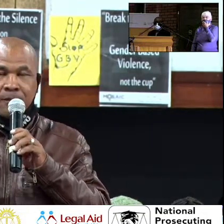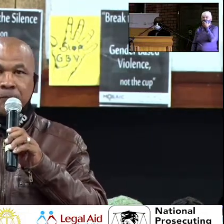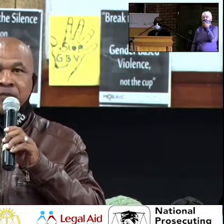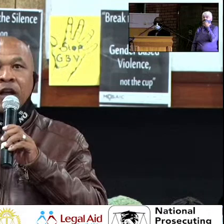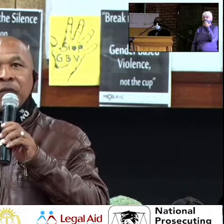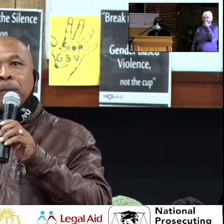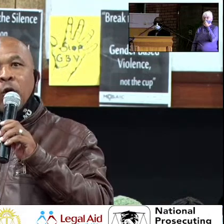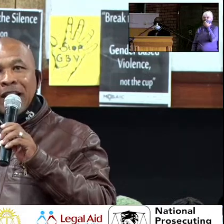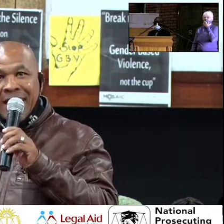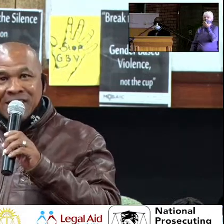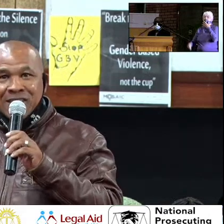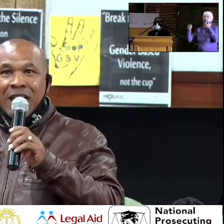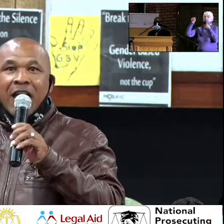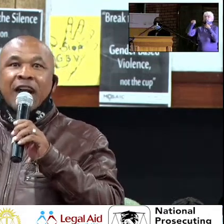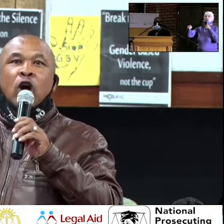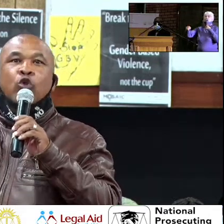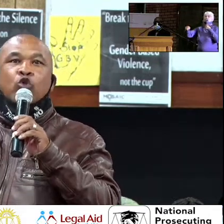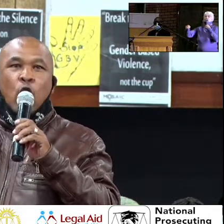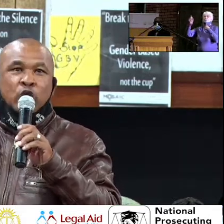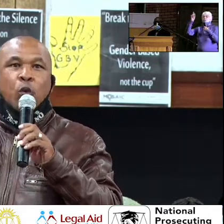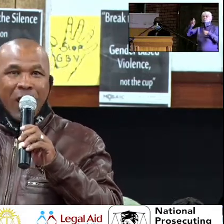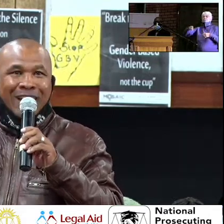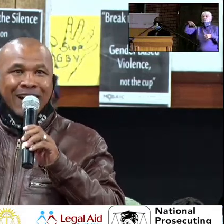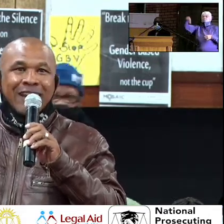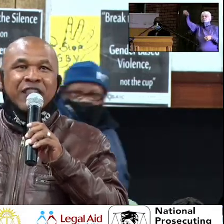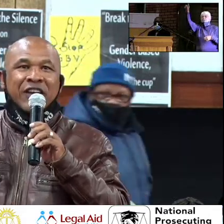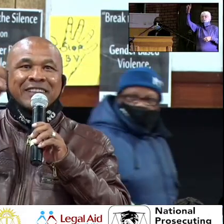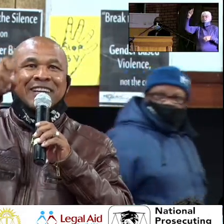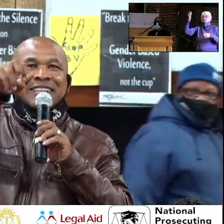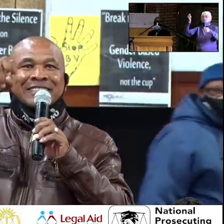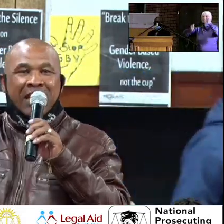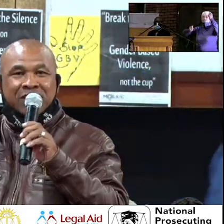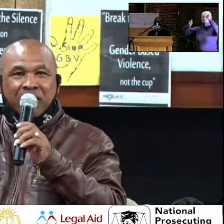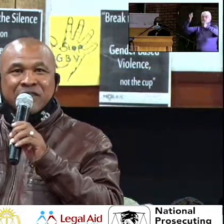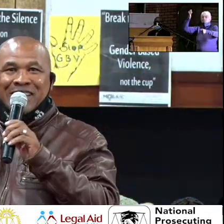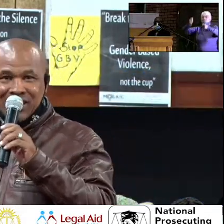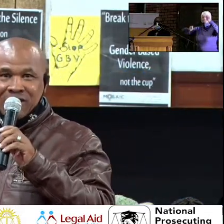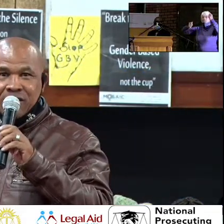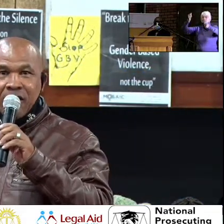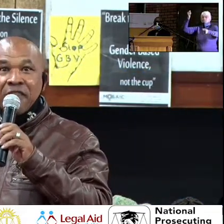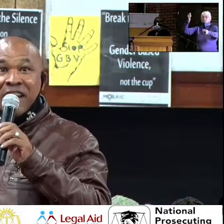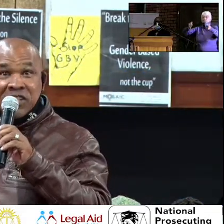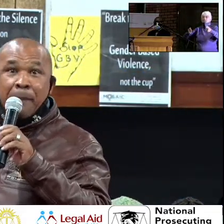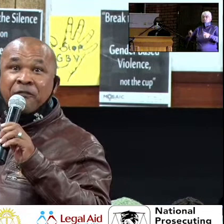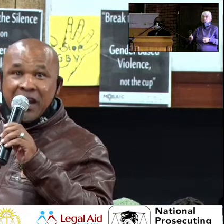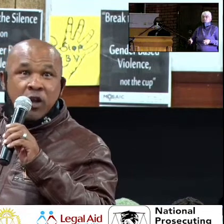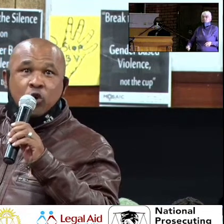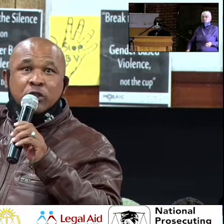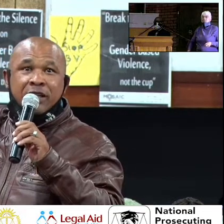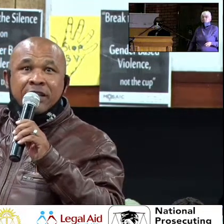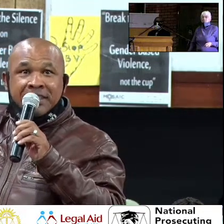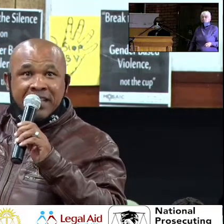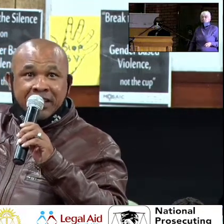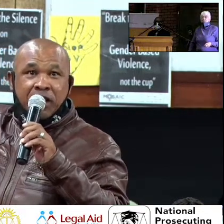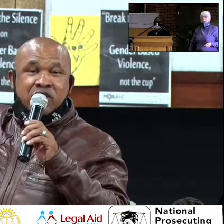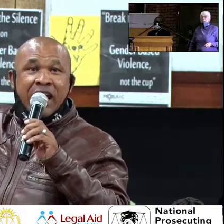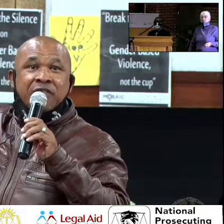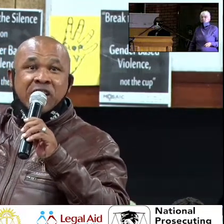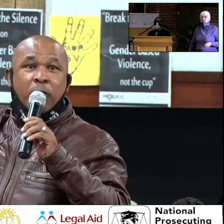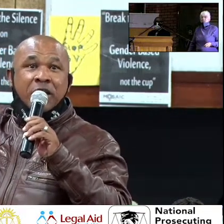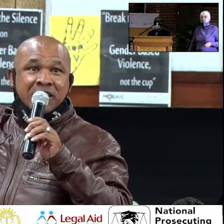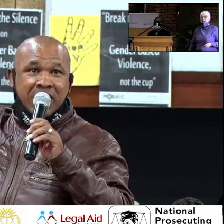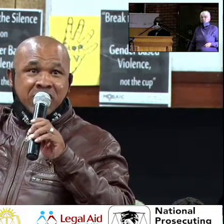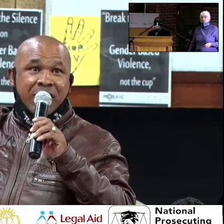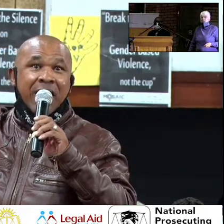assist the police and the good work that the detectives does. There's some very good detectives at